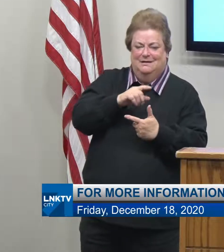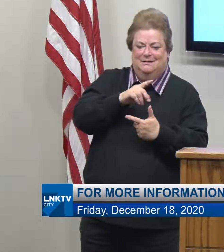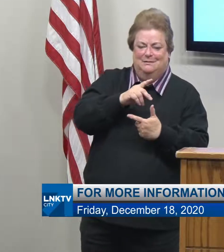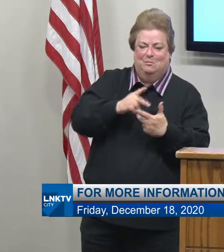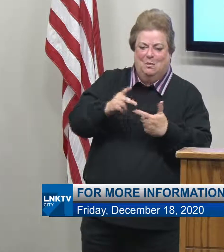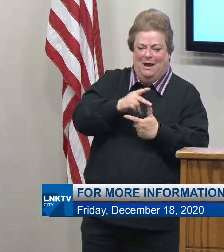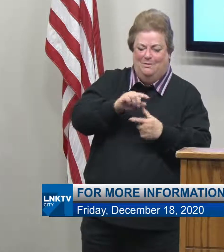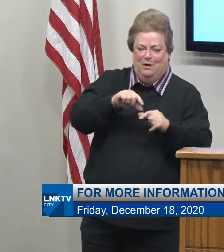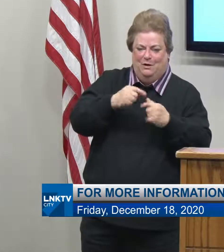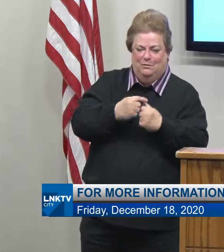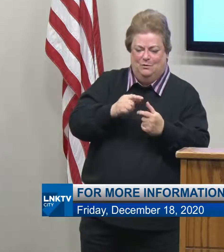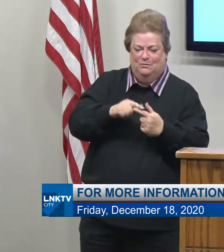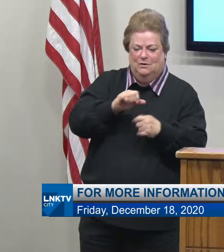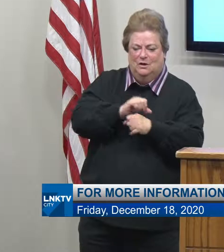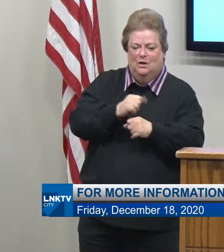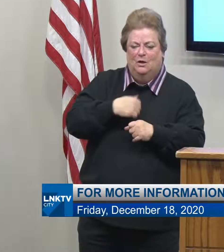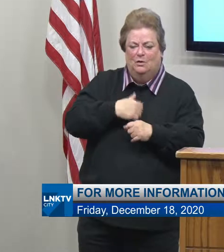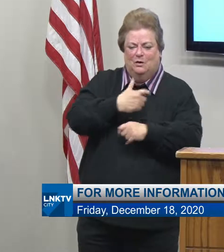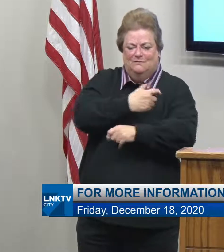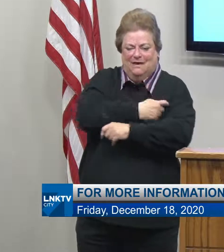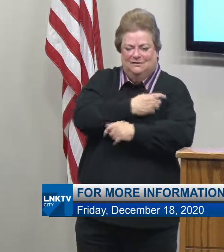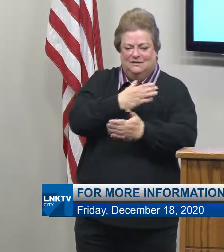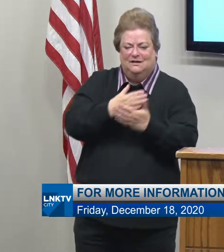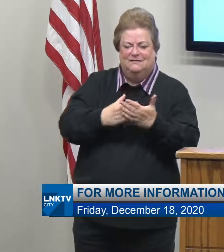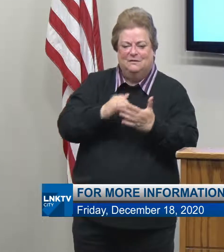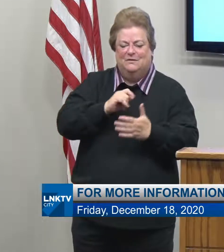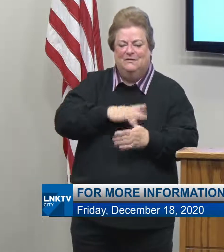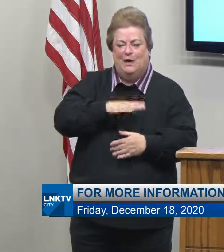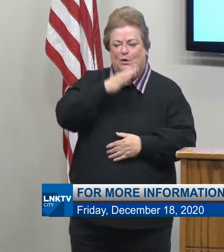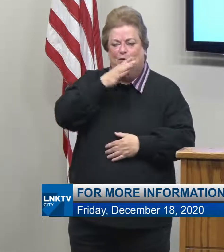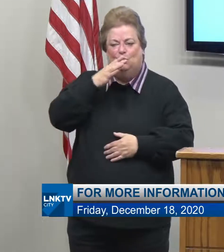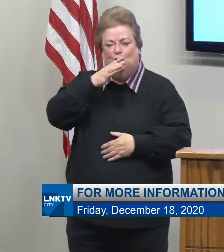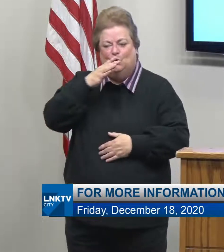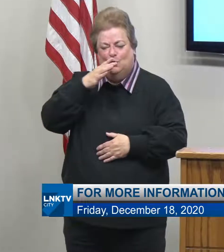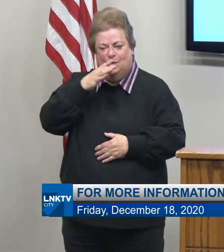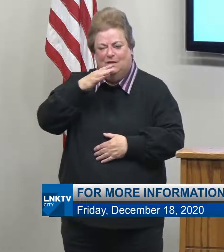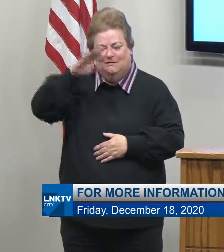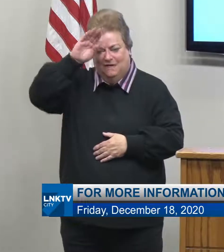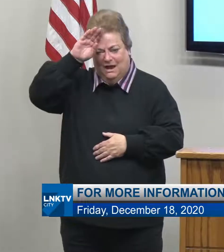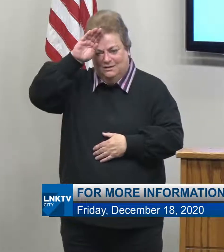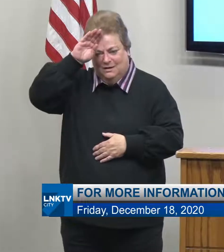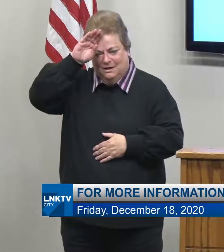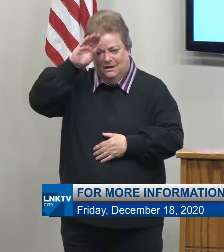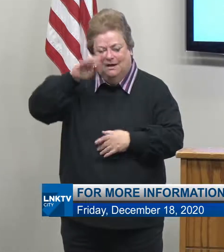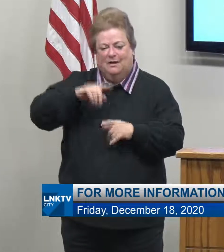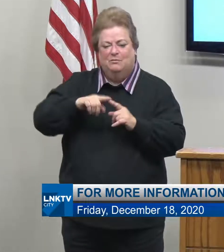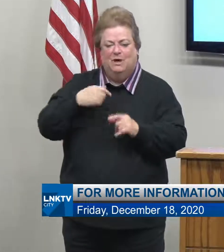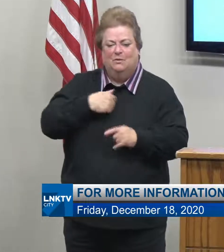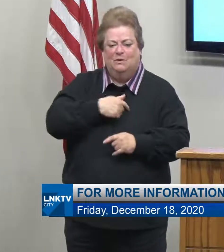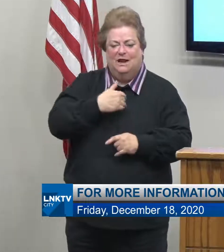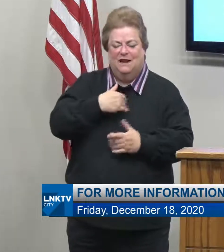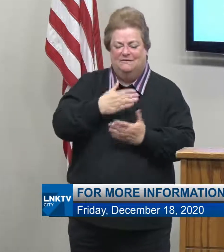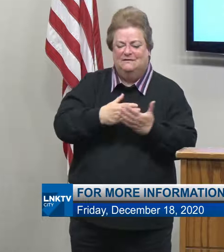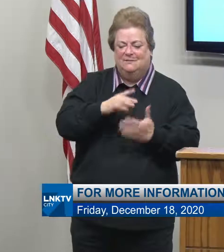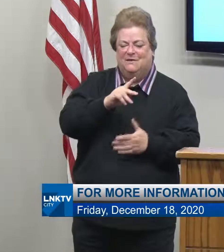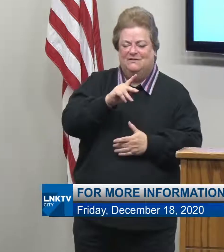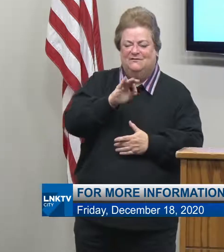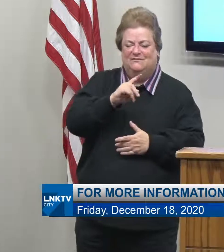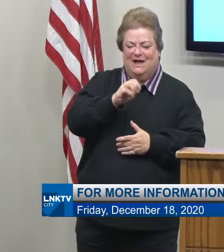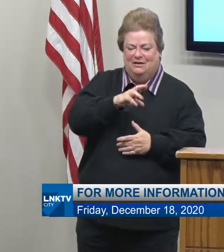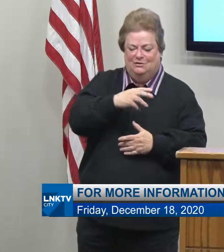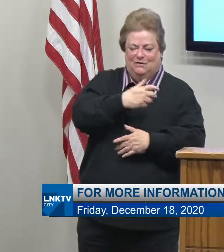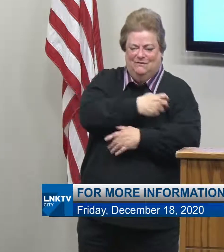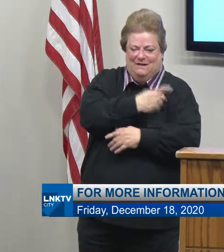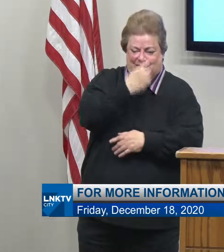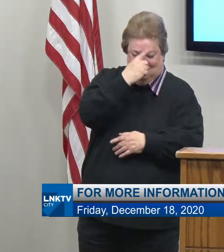to be vaccinating some of our rural firefighters, but we have some Pfizer vaccine that's set aside for that.